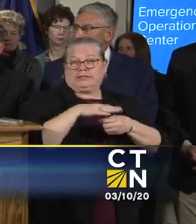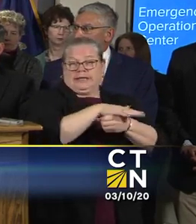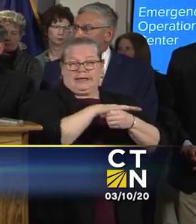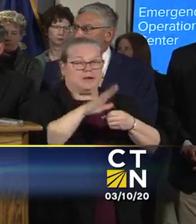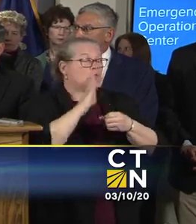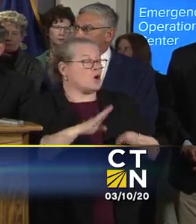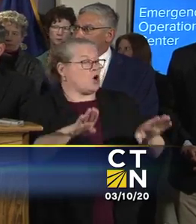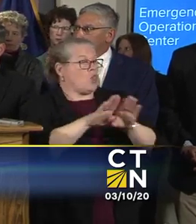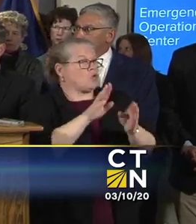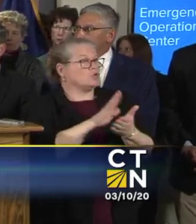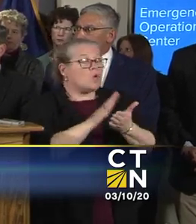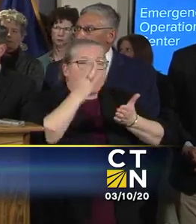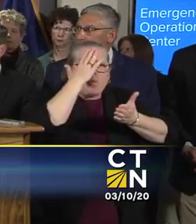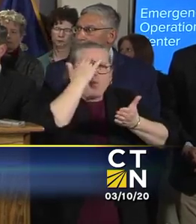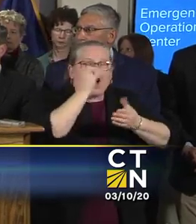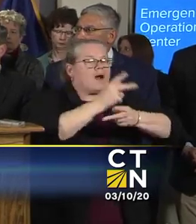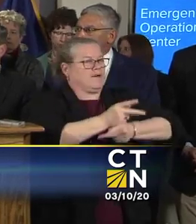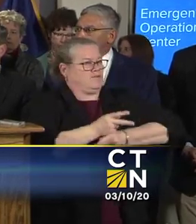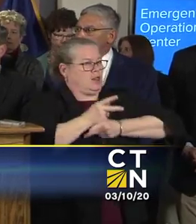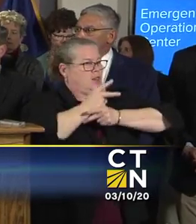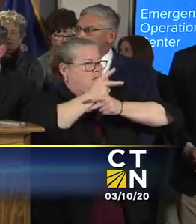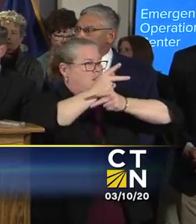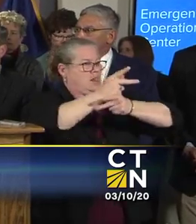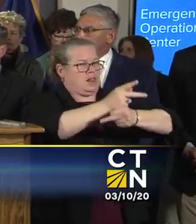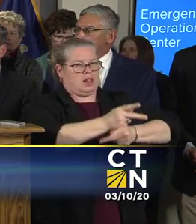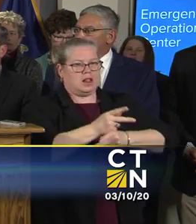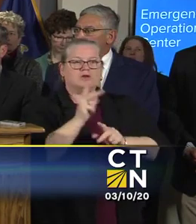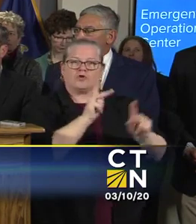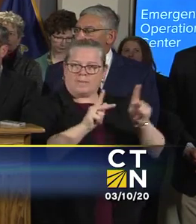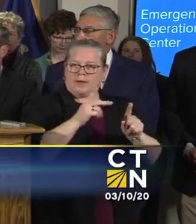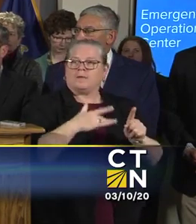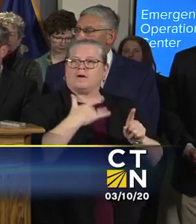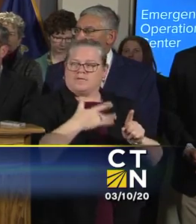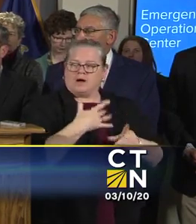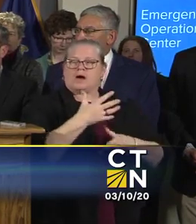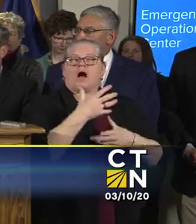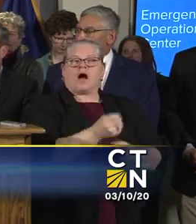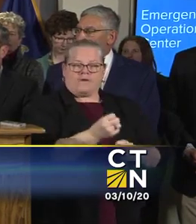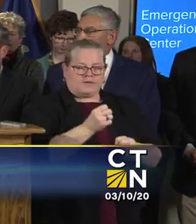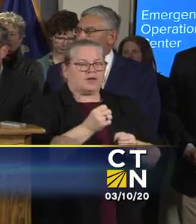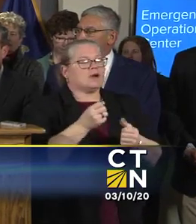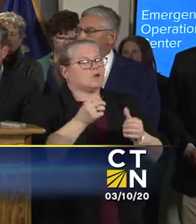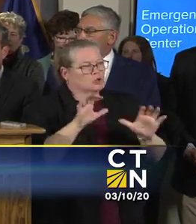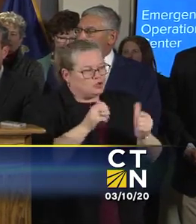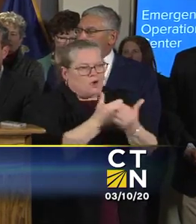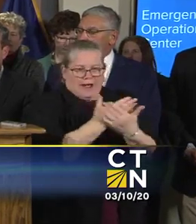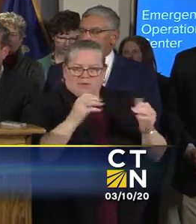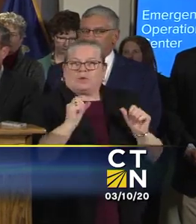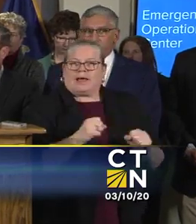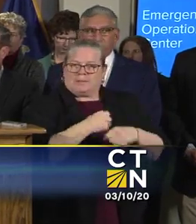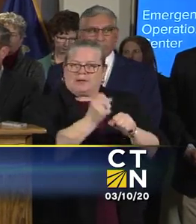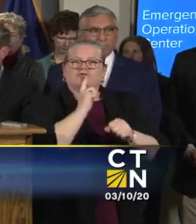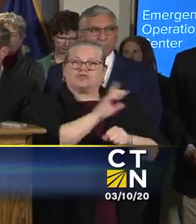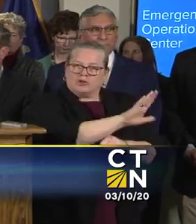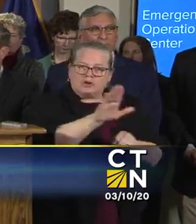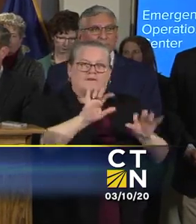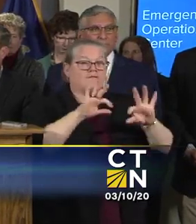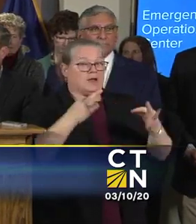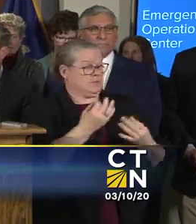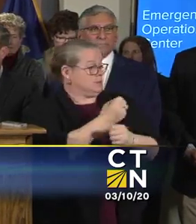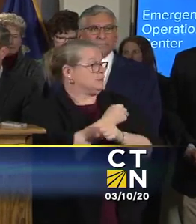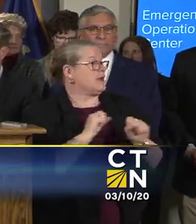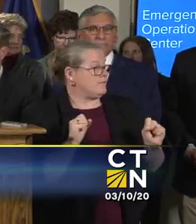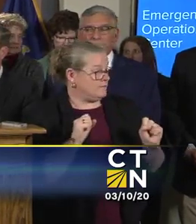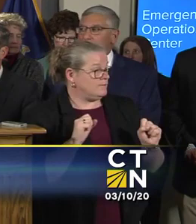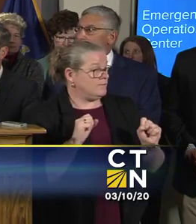14, just as a precaution, just to give people confidence that we're doing everything we can to keep your family safe. And with